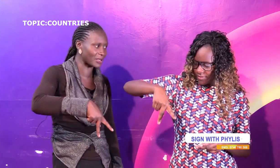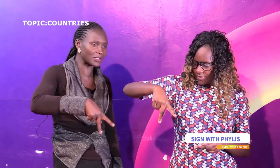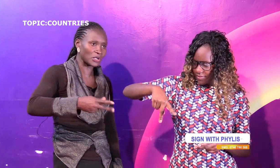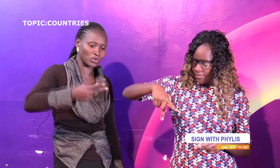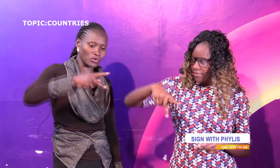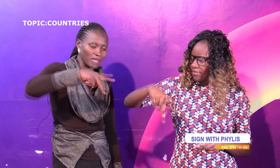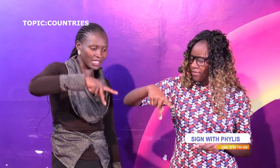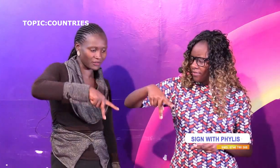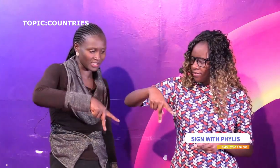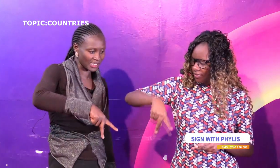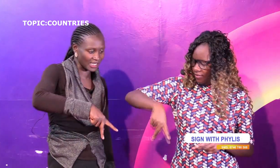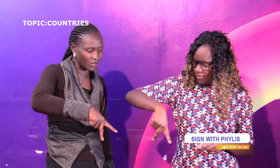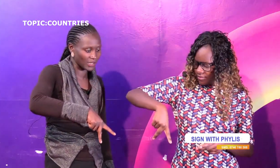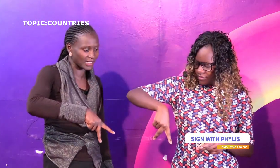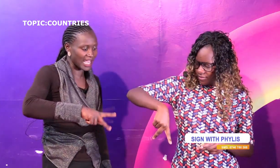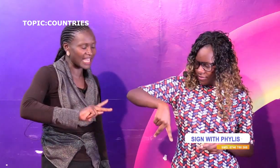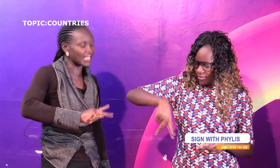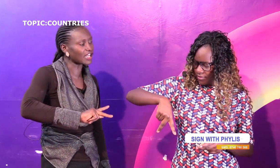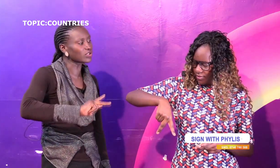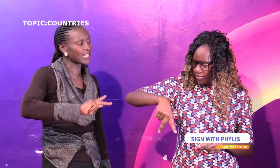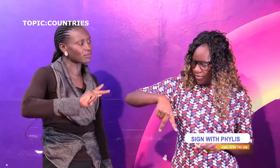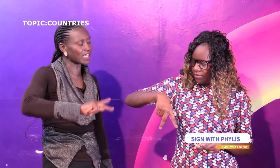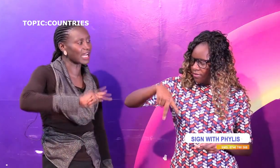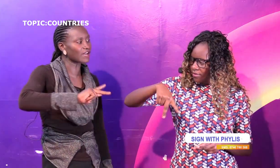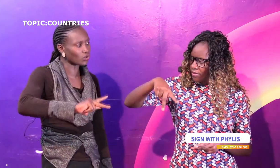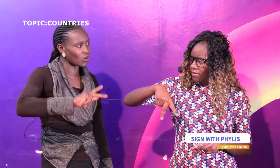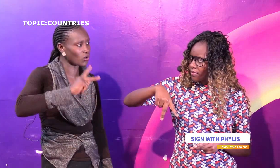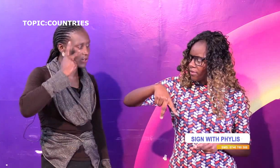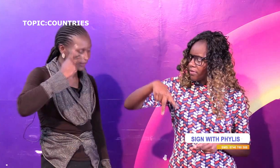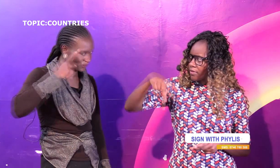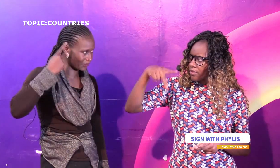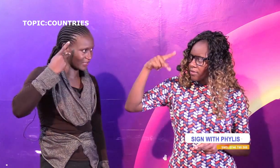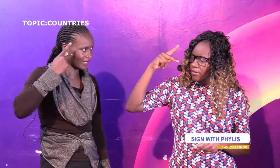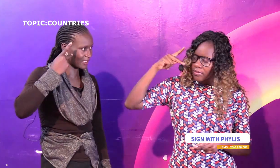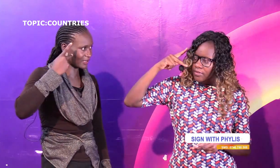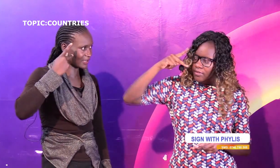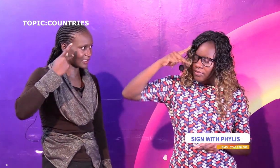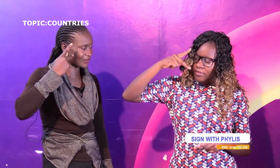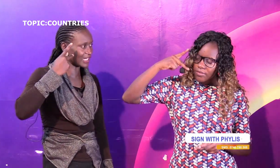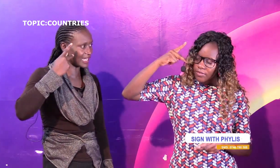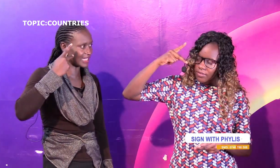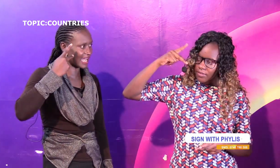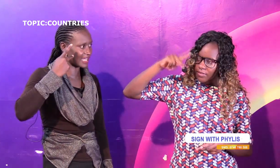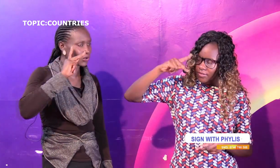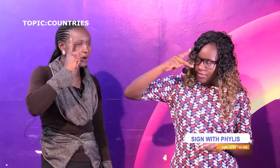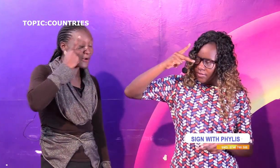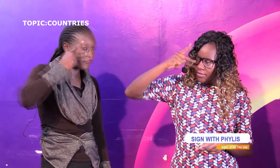you make it facing downwards, and then you just make it a draw on your right eye. So